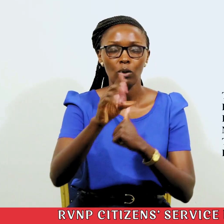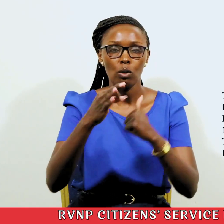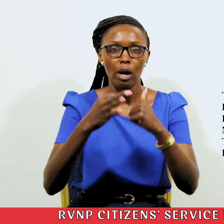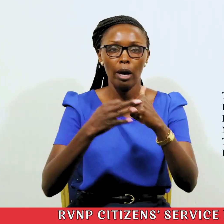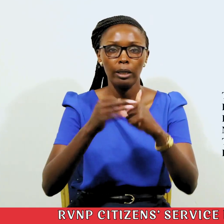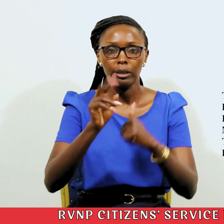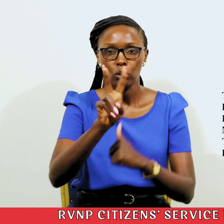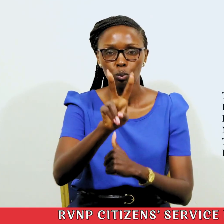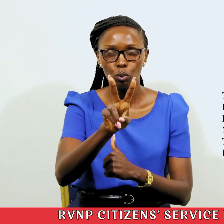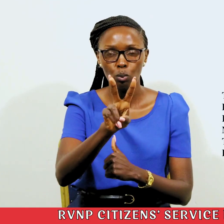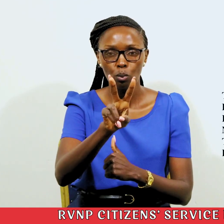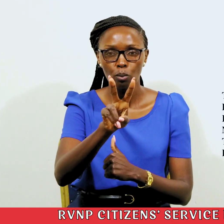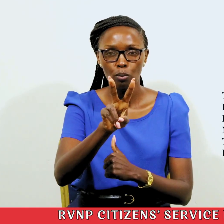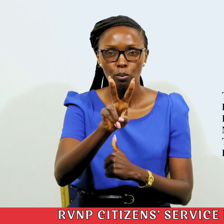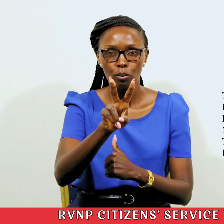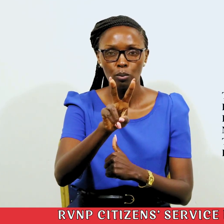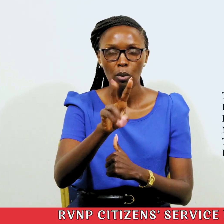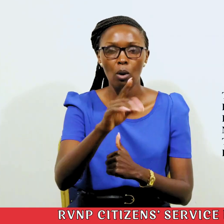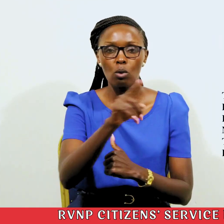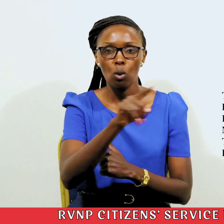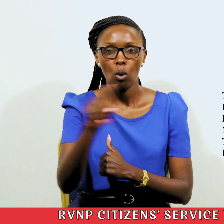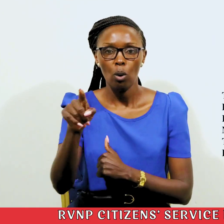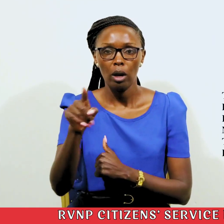7182, Code